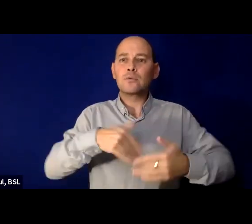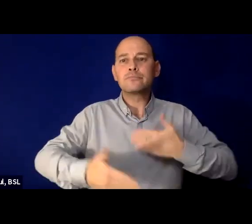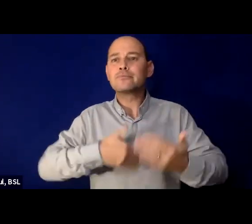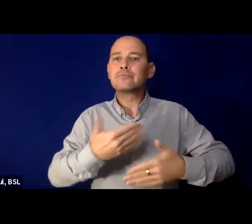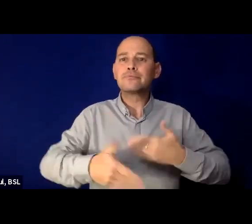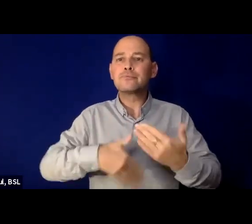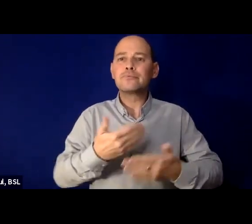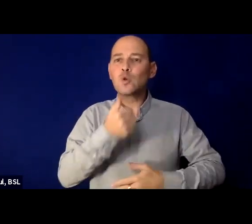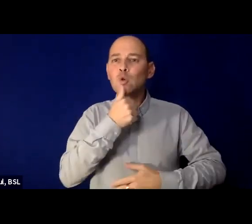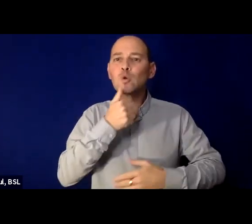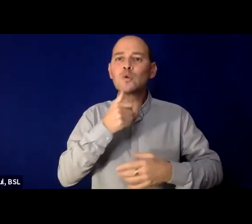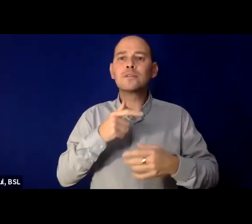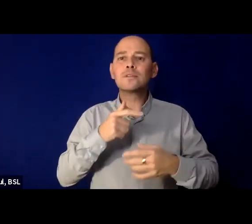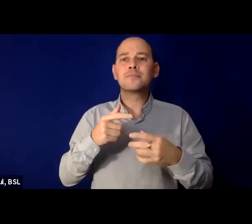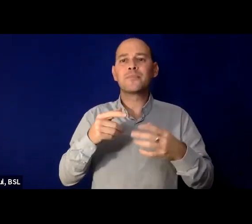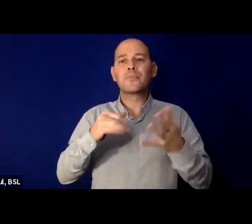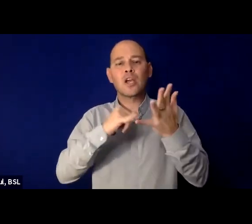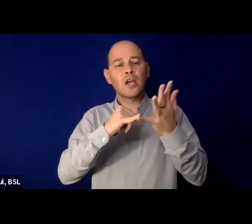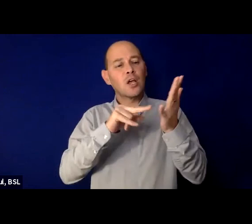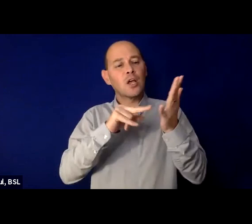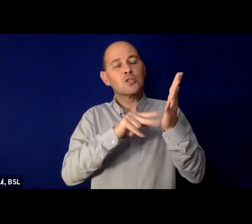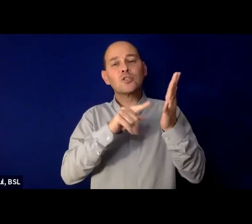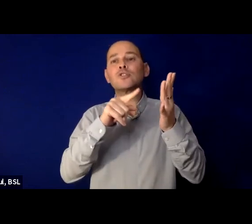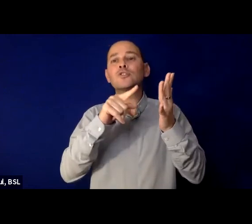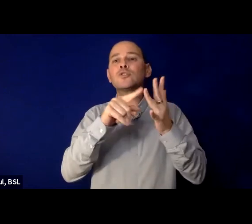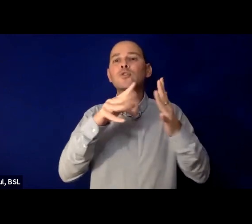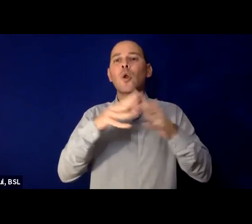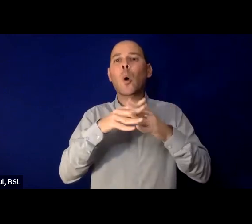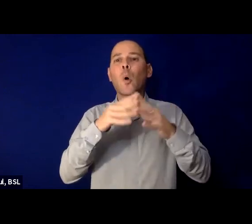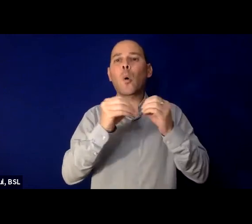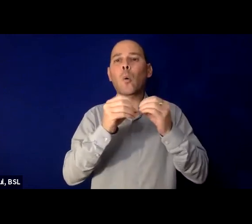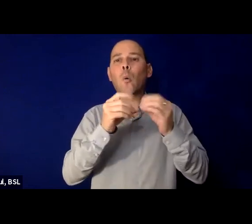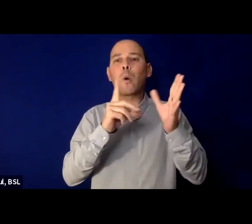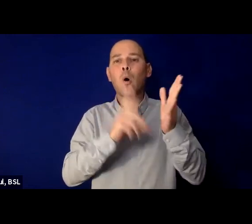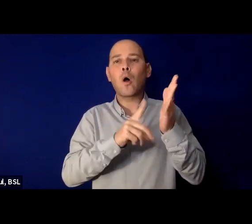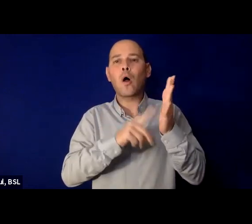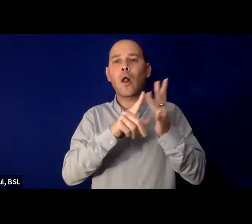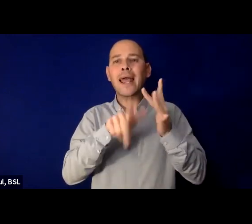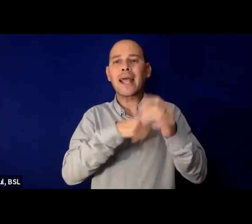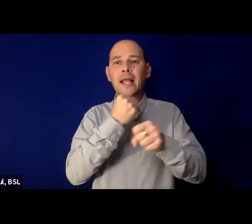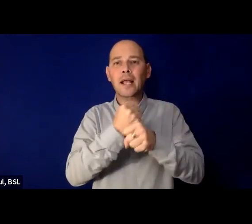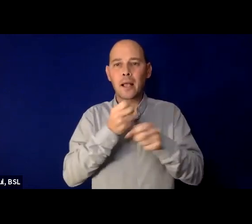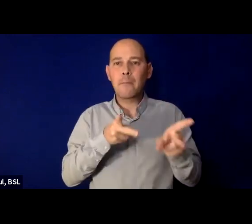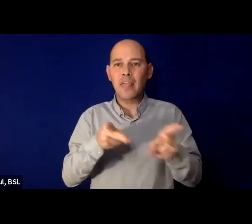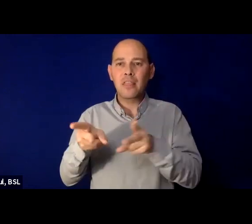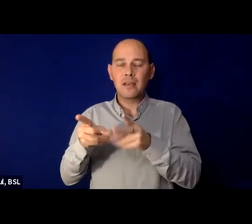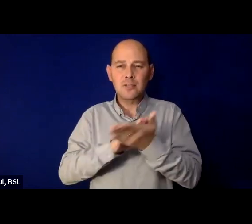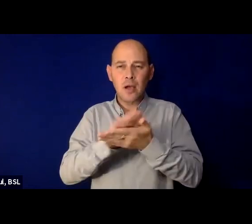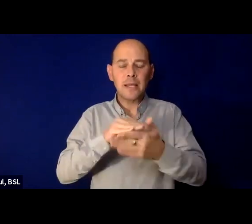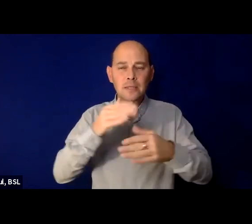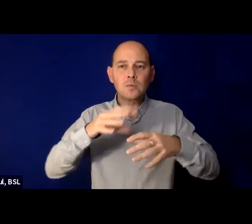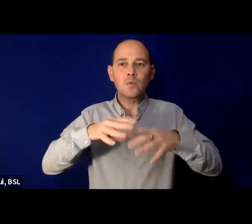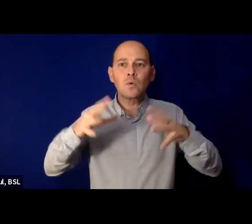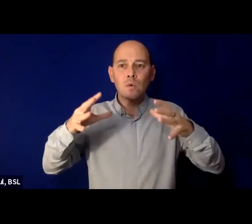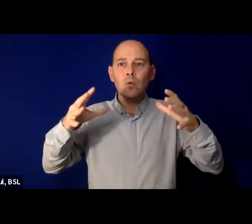the snowballing method. I think that Maria touched on a little bit as well of really identifying, you know, who are those core partners that are